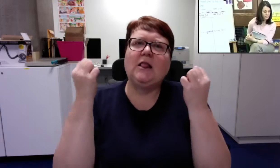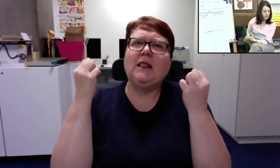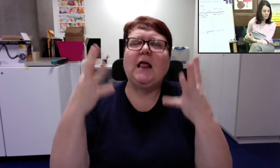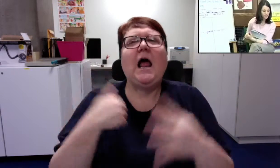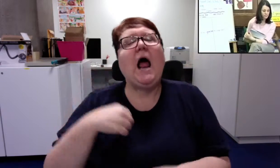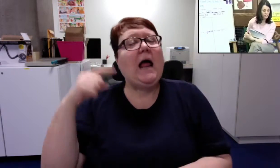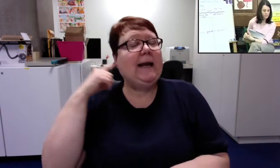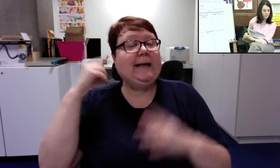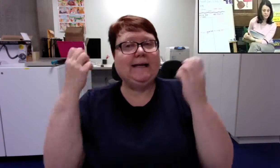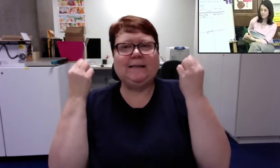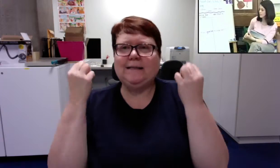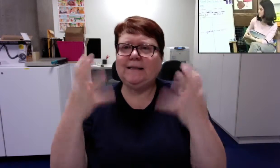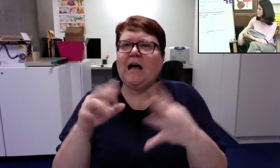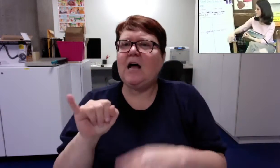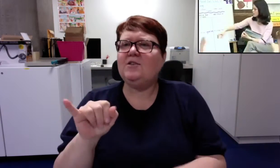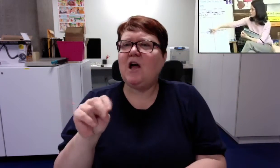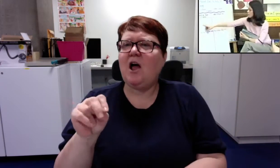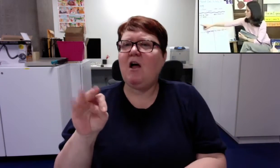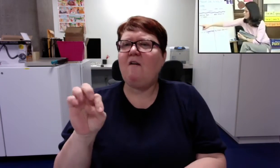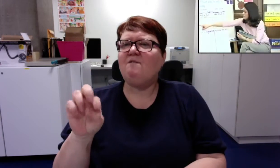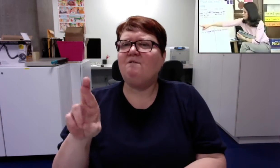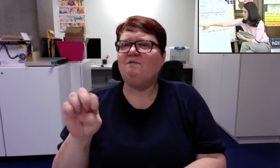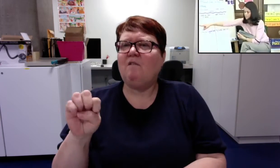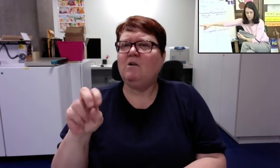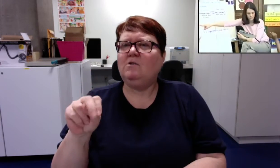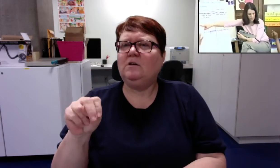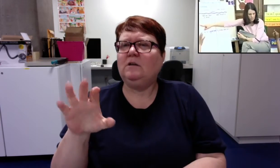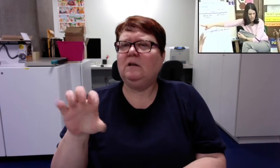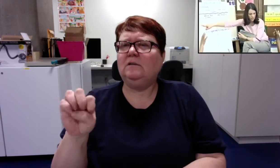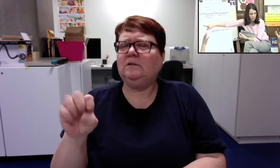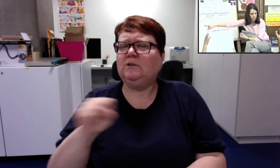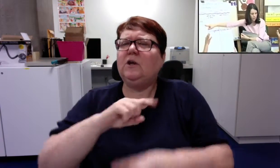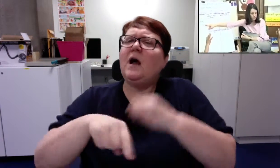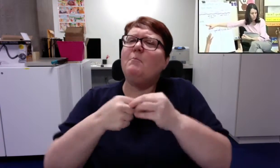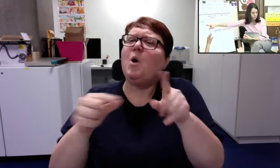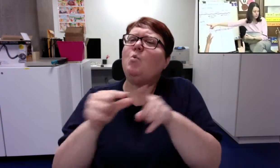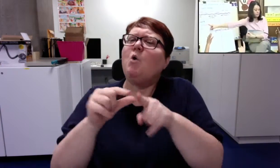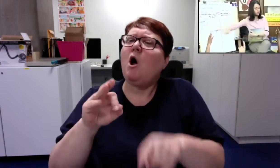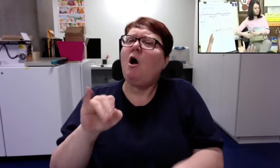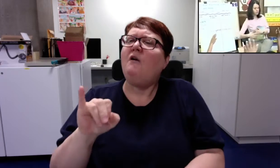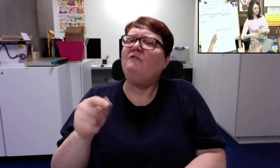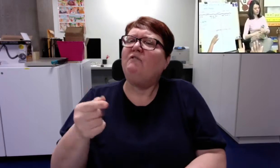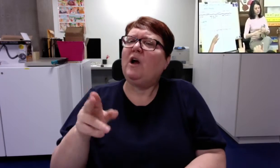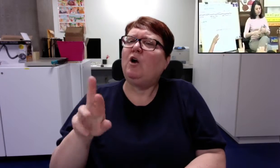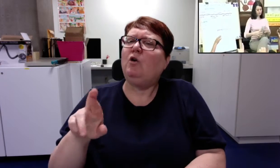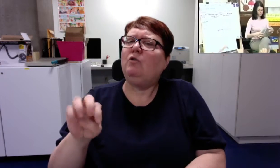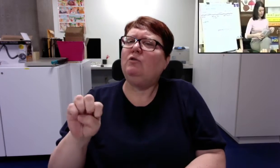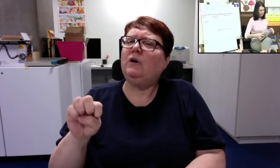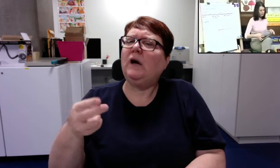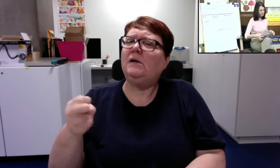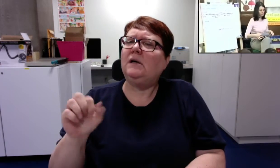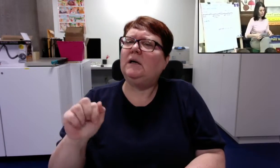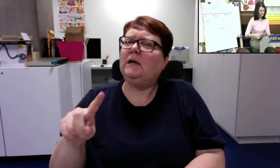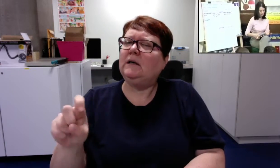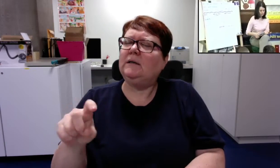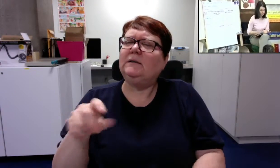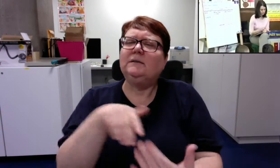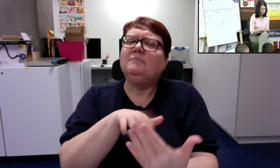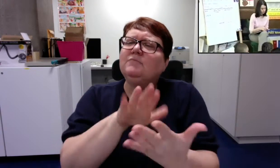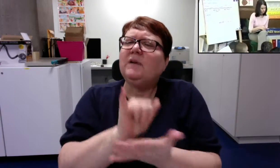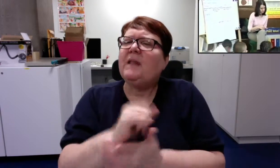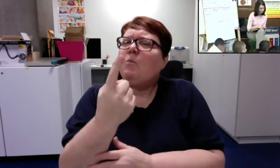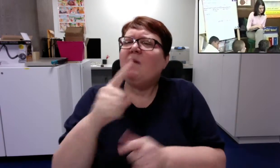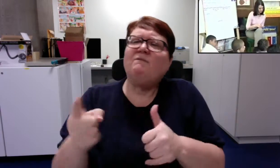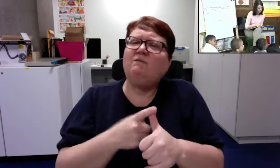I hear lots of inferences about the word figurehead, so let's tackle that one first. Brendan, what were you and Sally discussing?